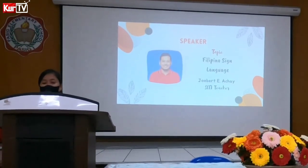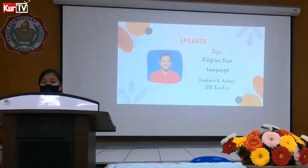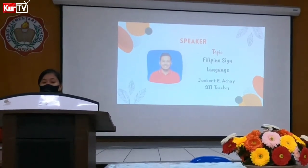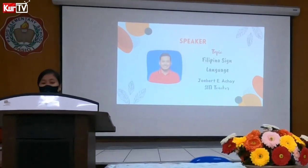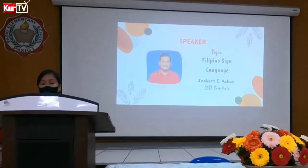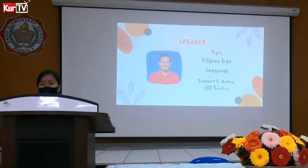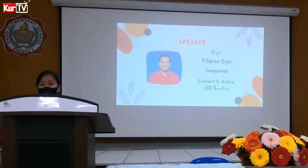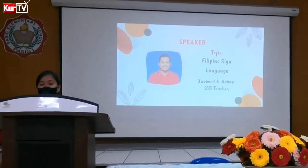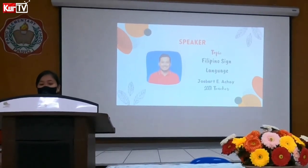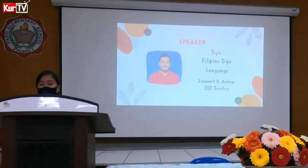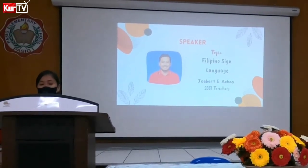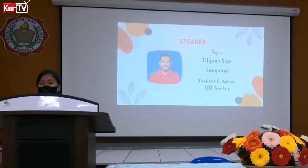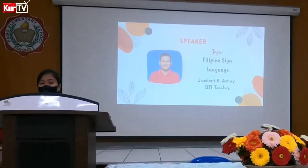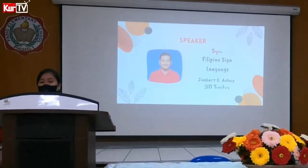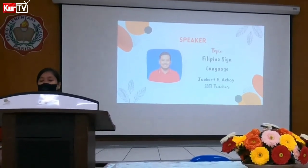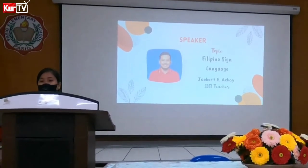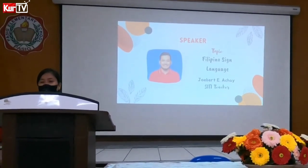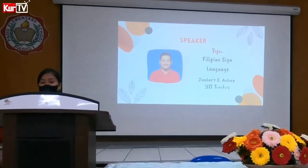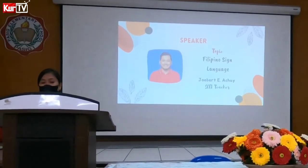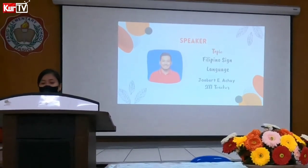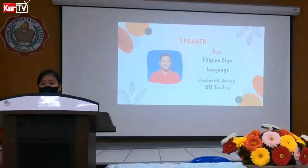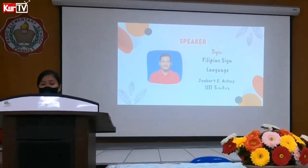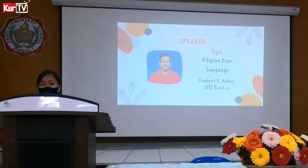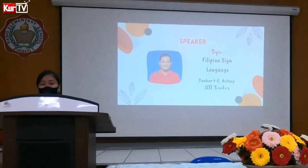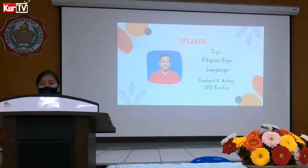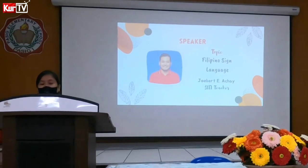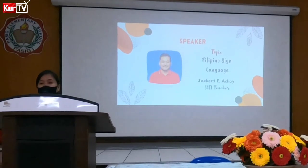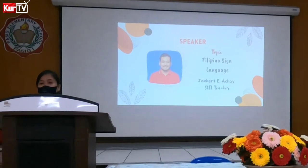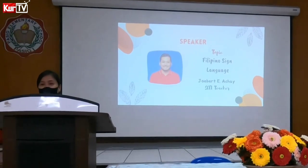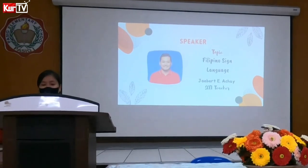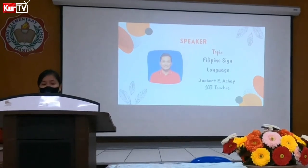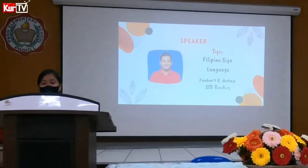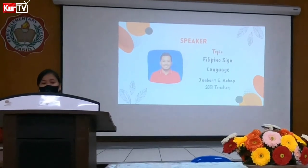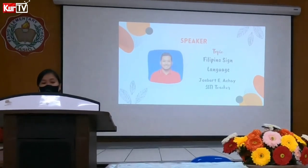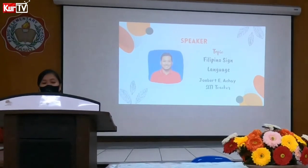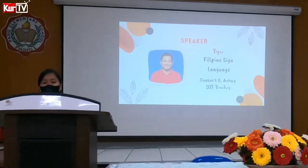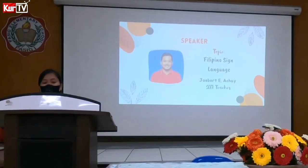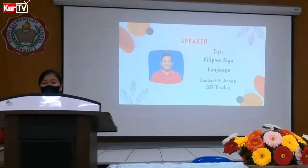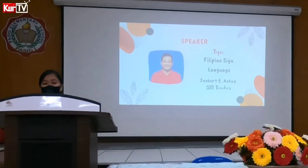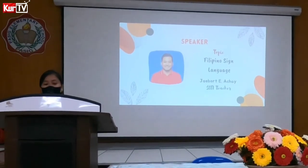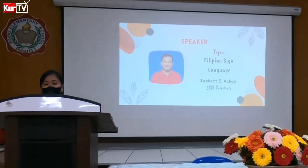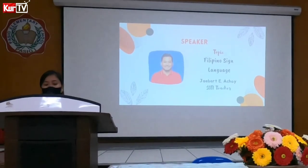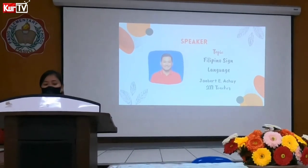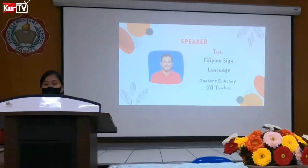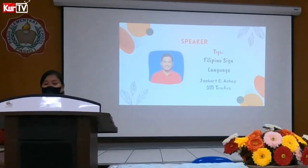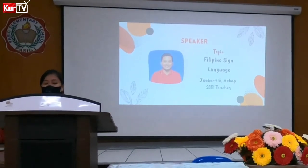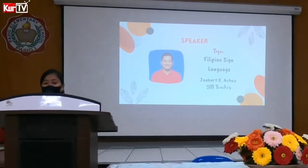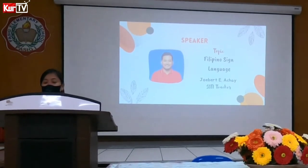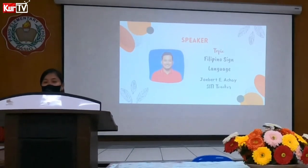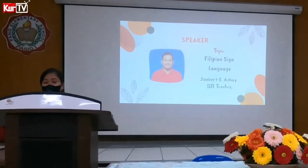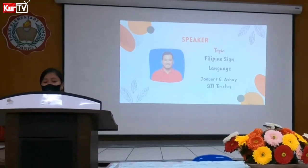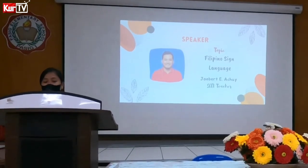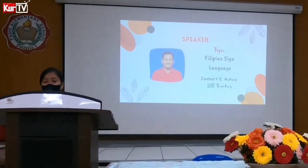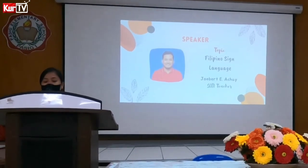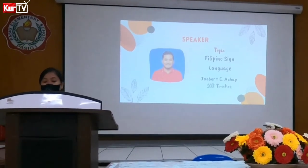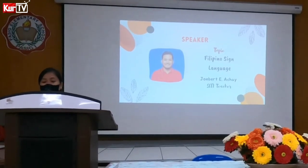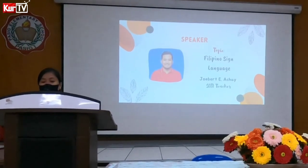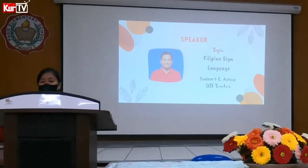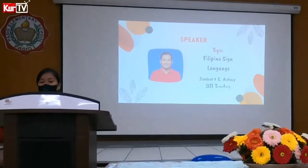as one of the best sign language teacher in Pasig. He also has one dream before, and that is to be